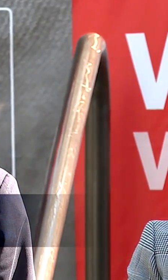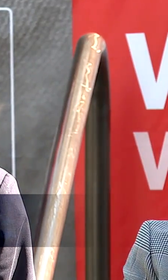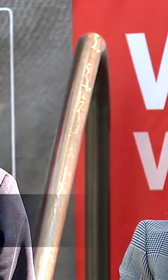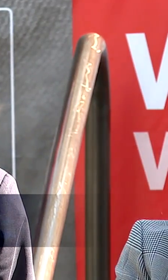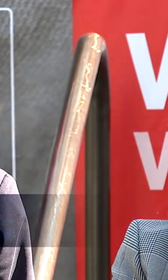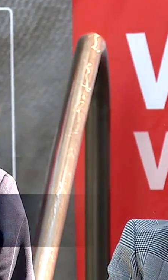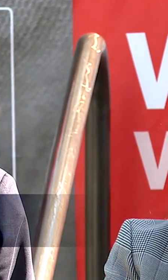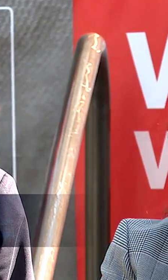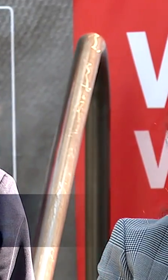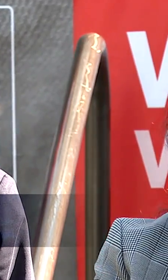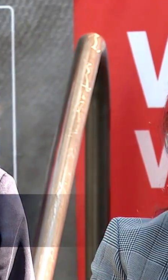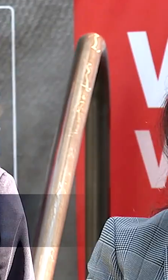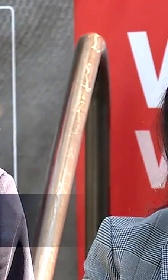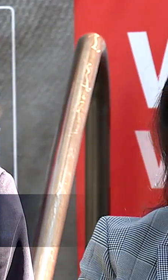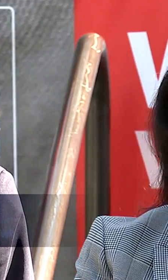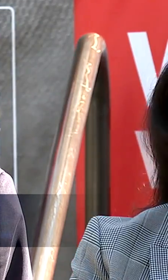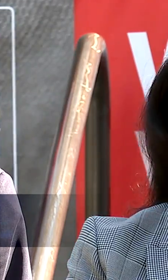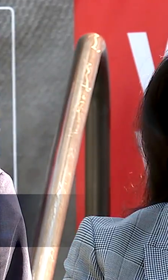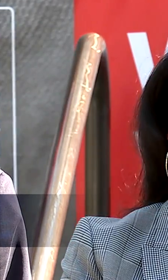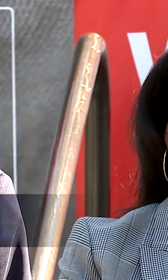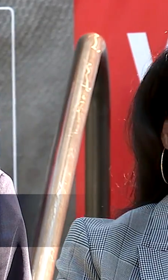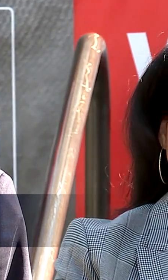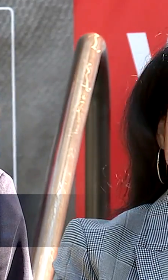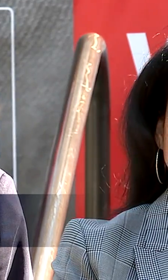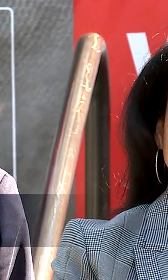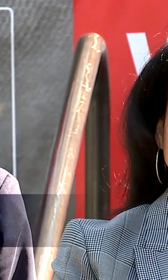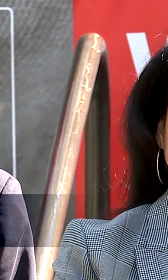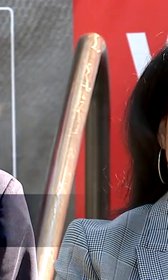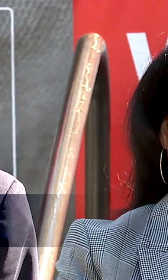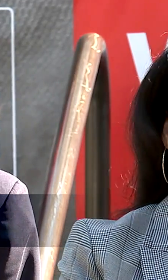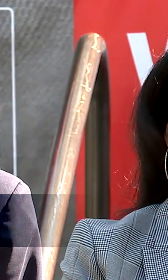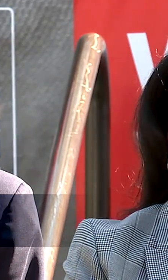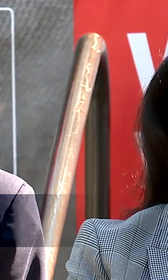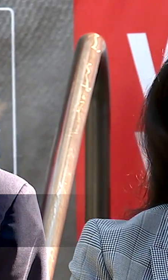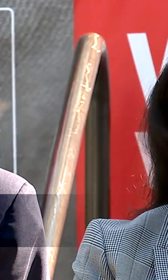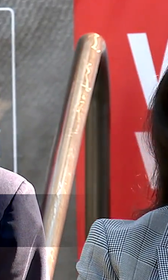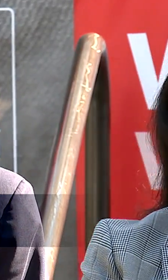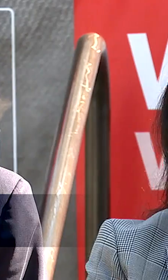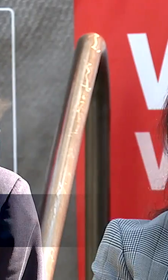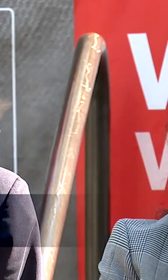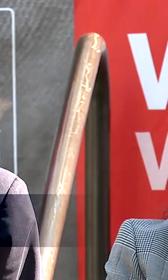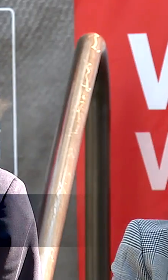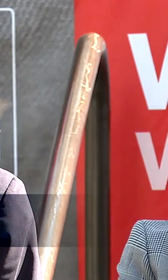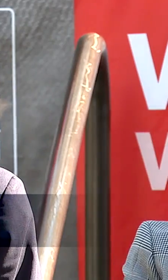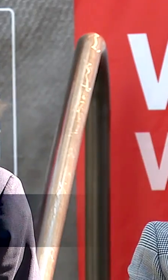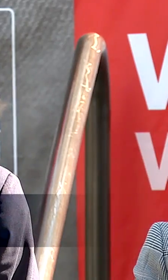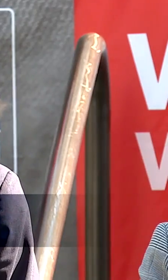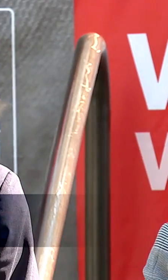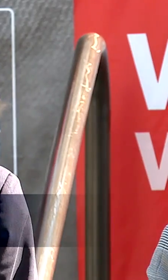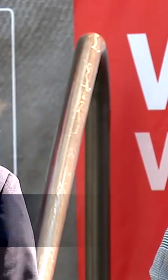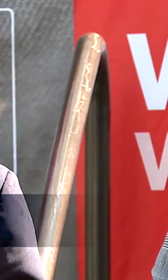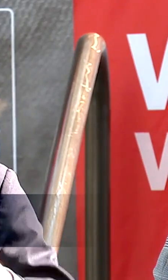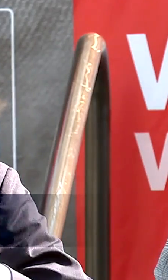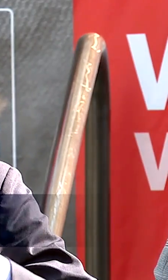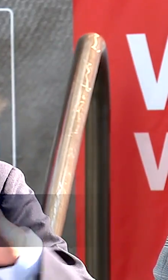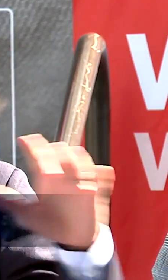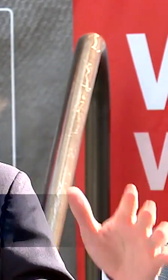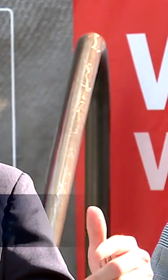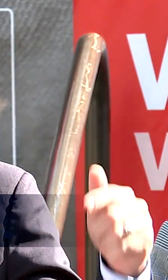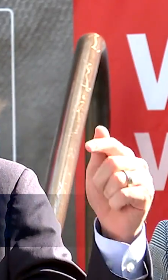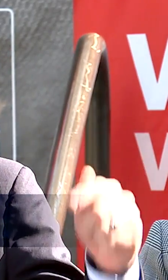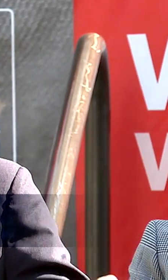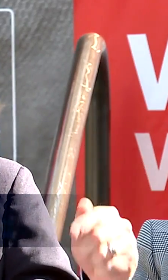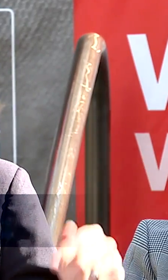days, whether it's the Family Justice Center or the SART teams, we are taking action. And I challenge my fellow mayors and city council members and supervisors